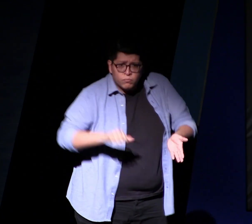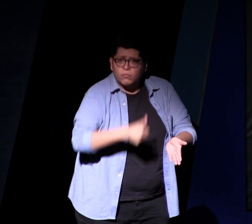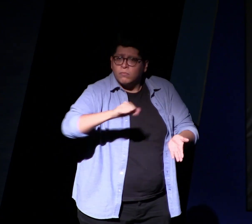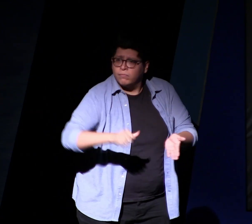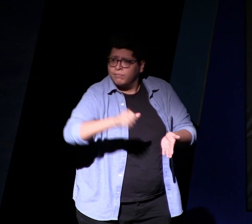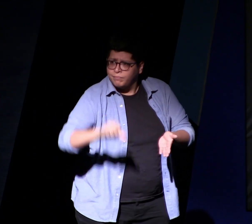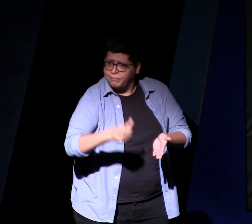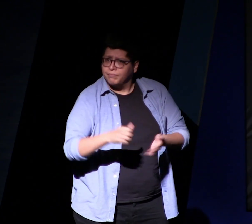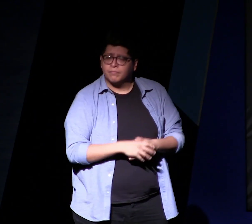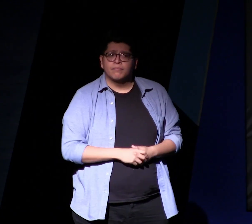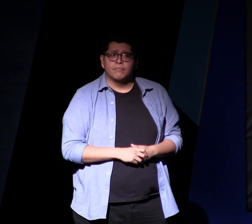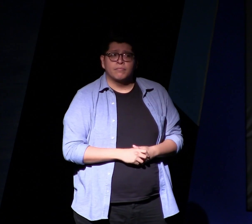He worked as a woodcarver.